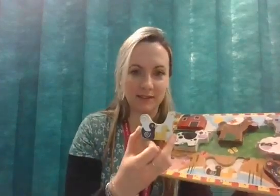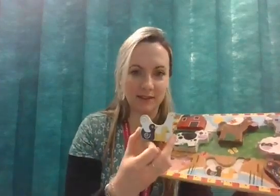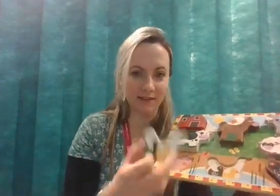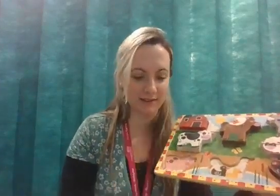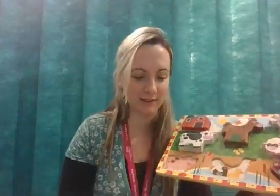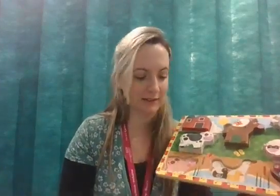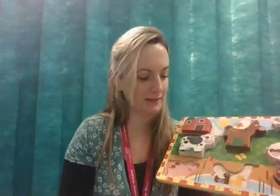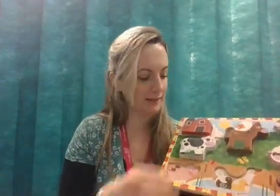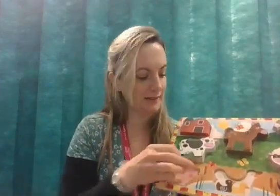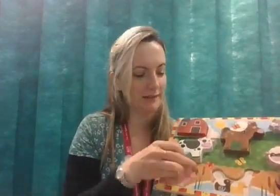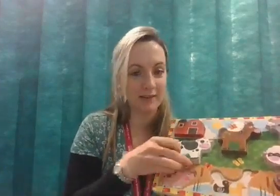Duck.